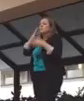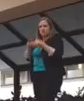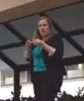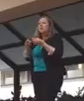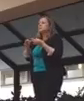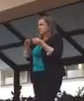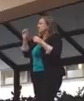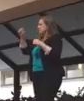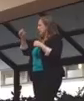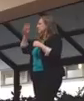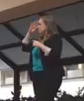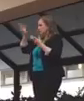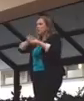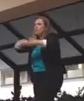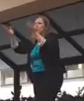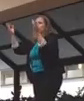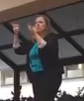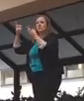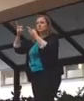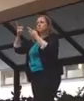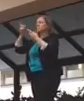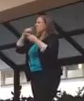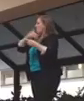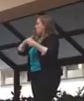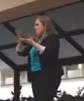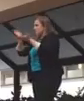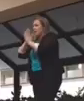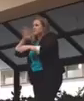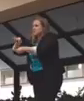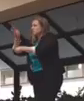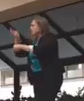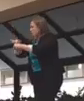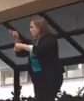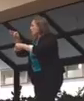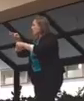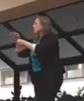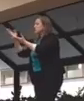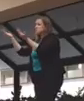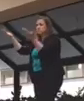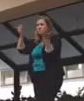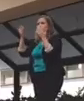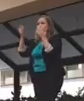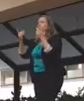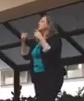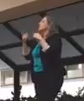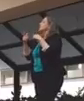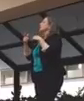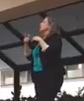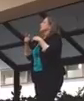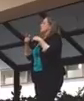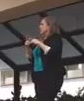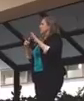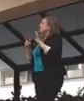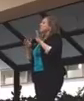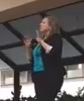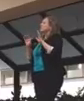even if the board would decide, yes, we would like to provide this, we would like to give this as an opportunity for members, it still has to go out to membership